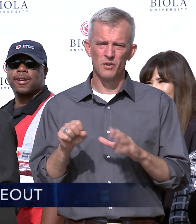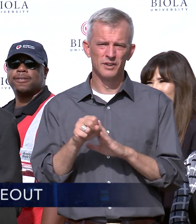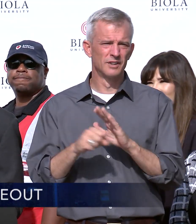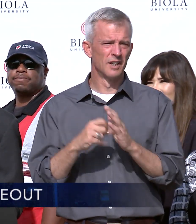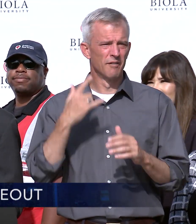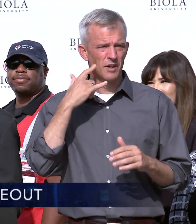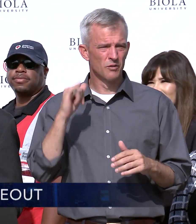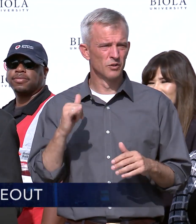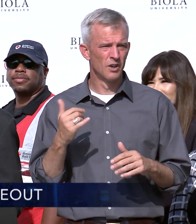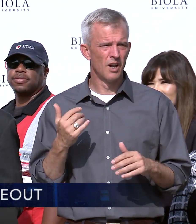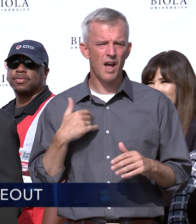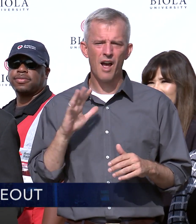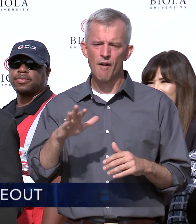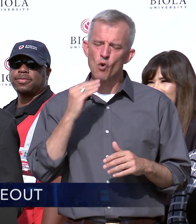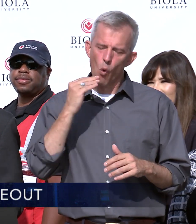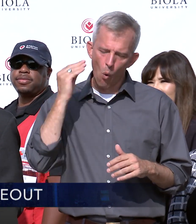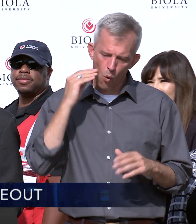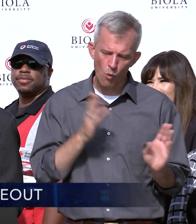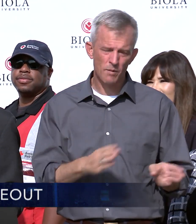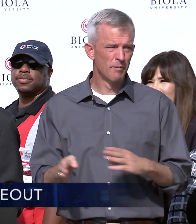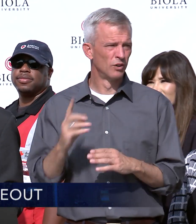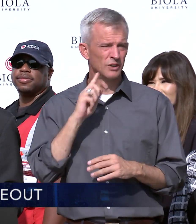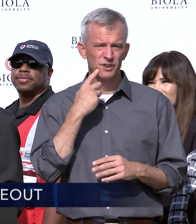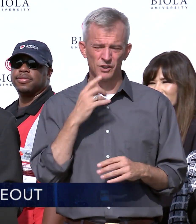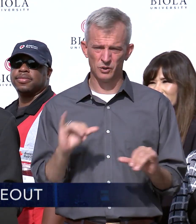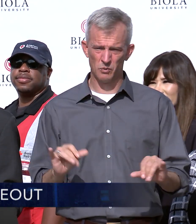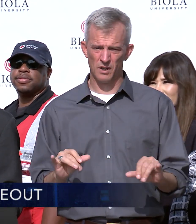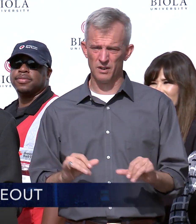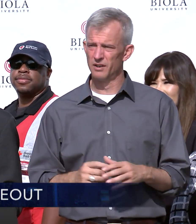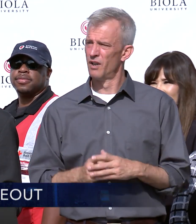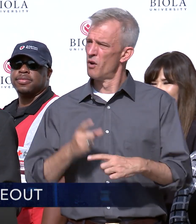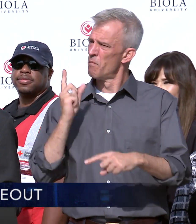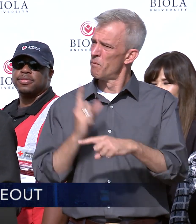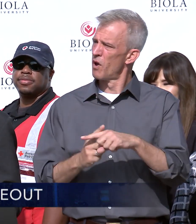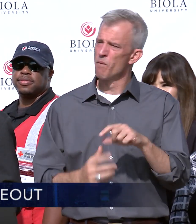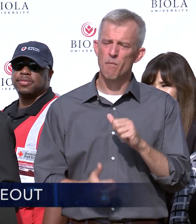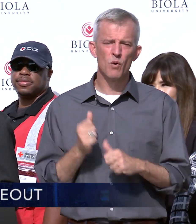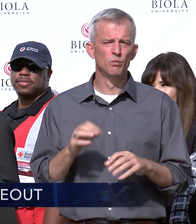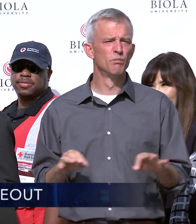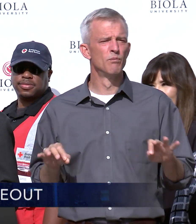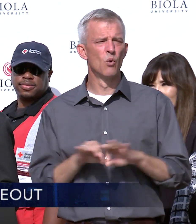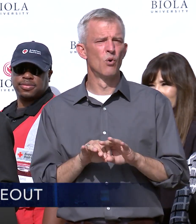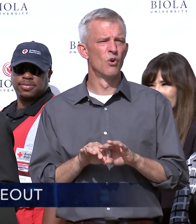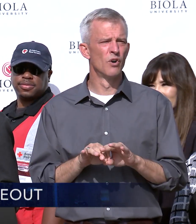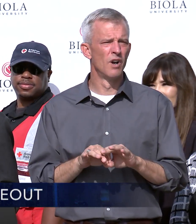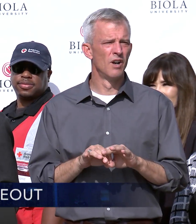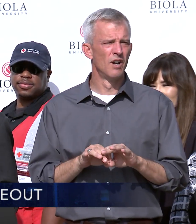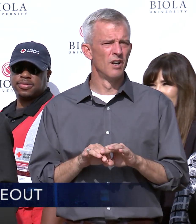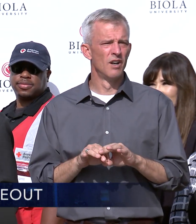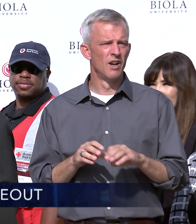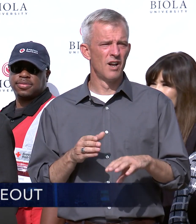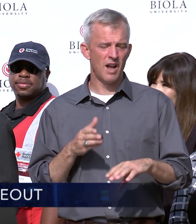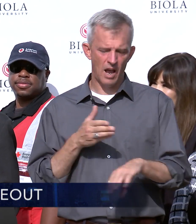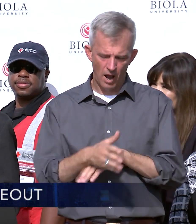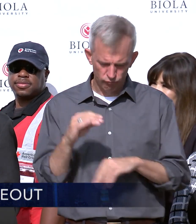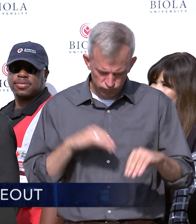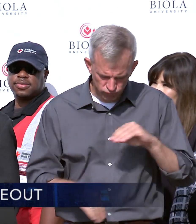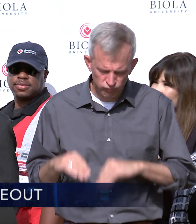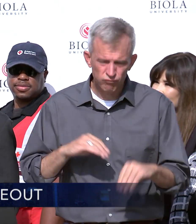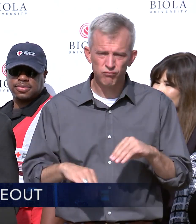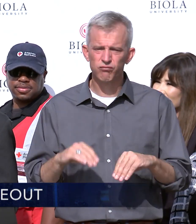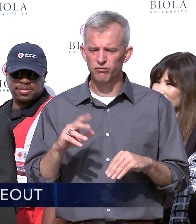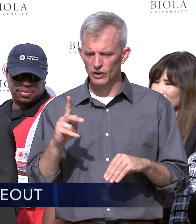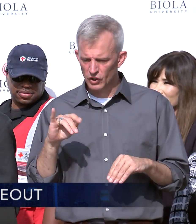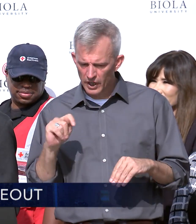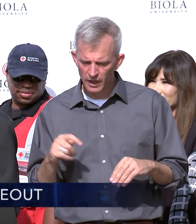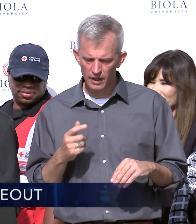take their household preparedness very seriously as well. And most importantly, after having that kit, after knowing how to